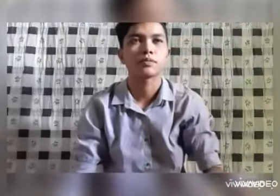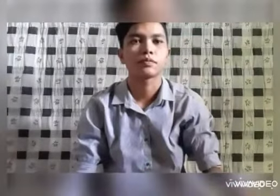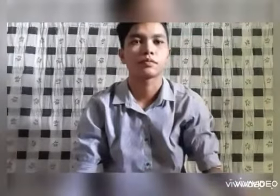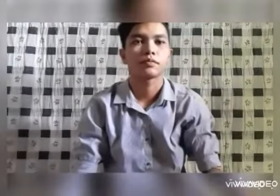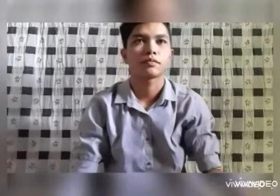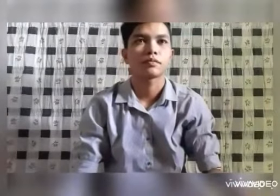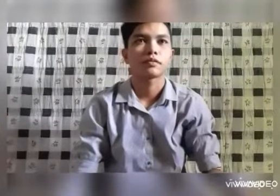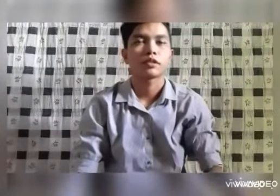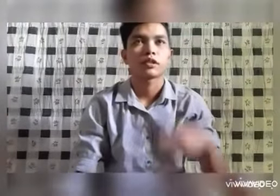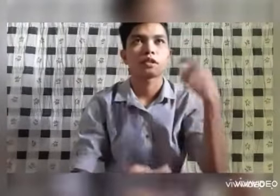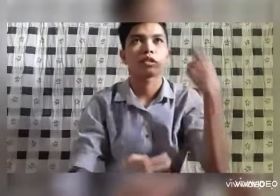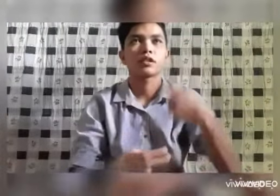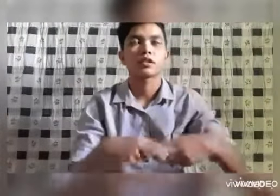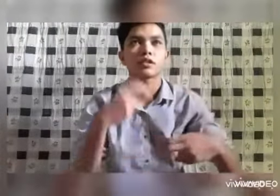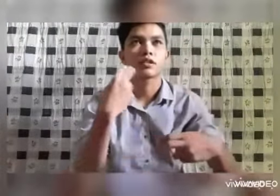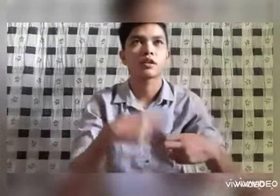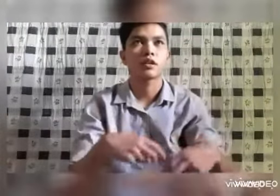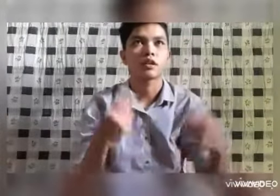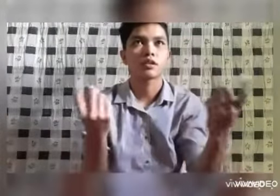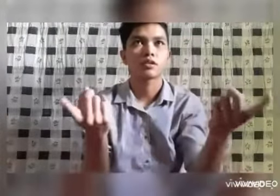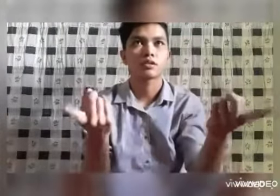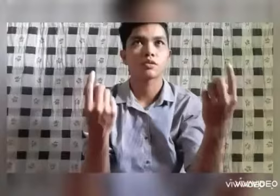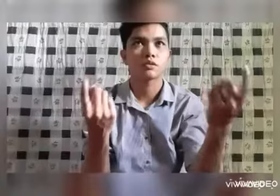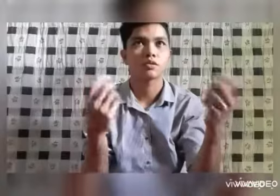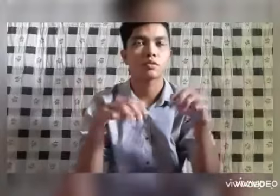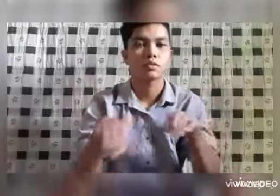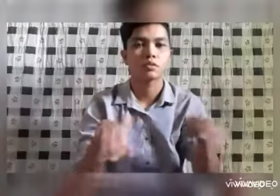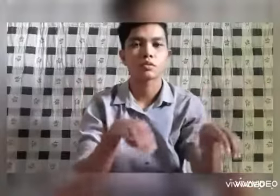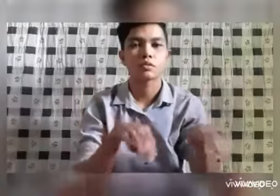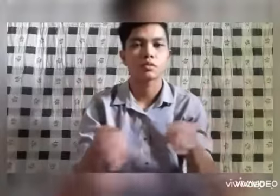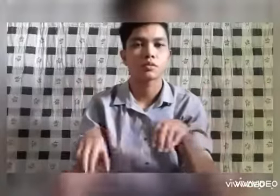It isn't hard to do